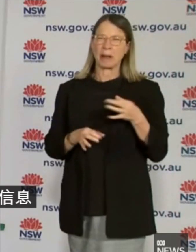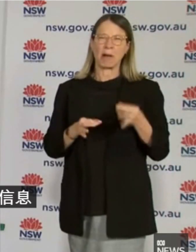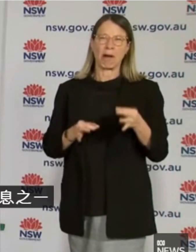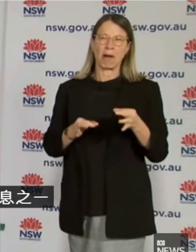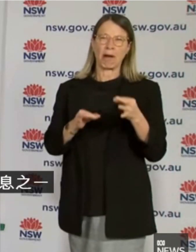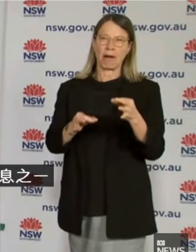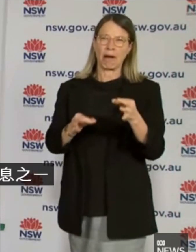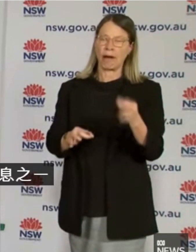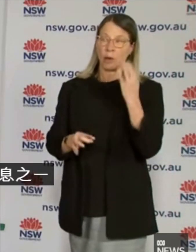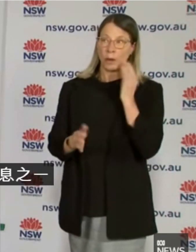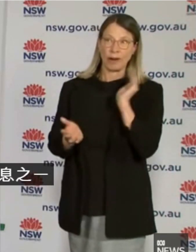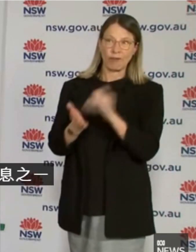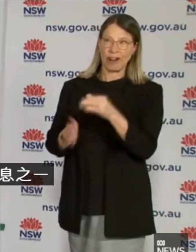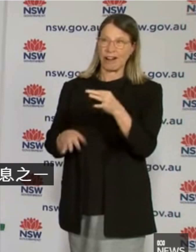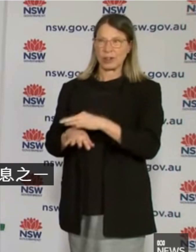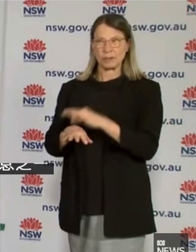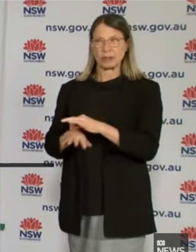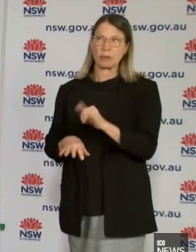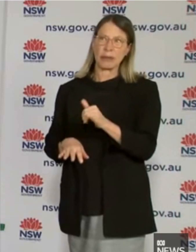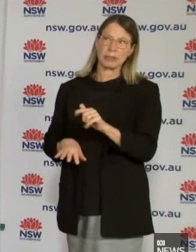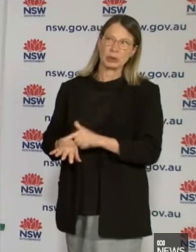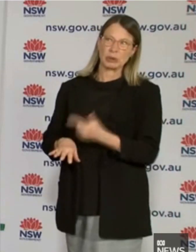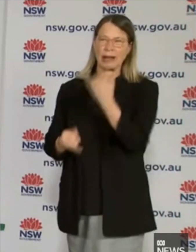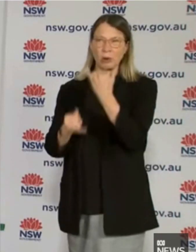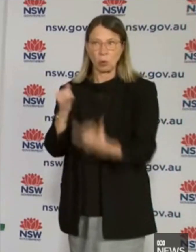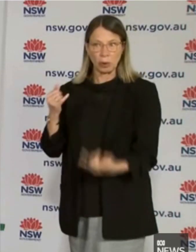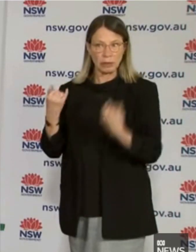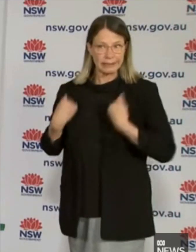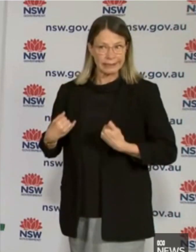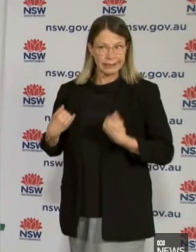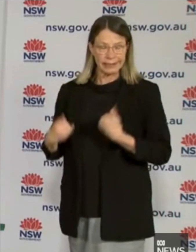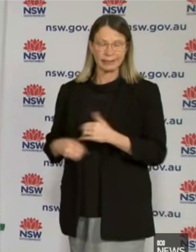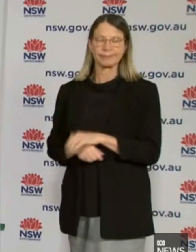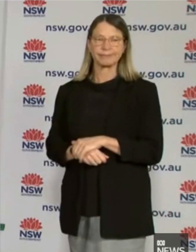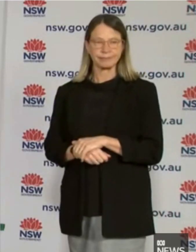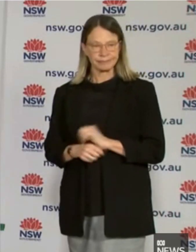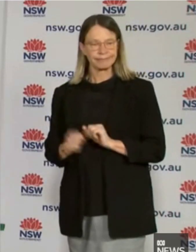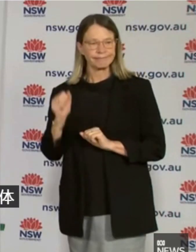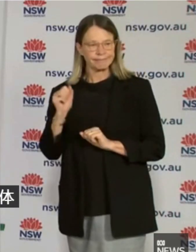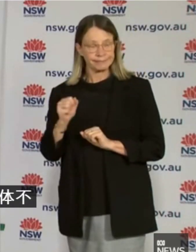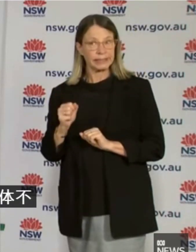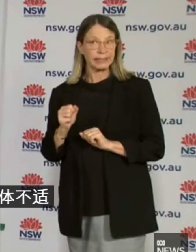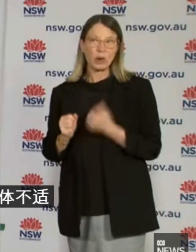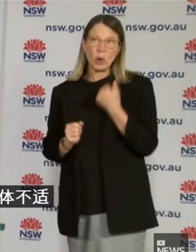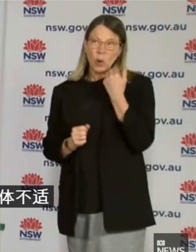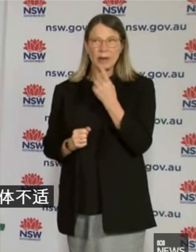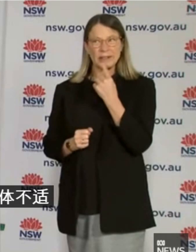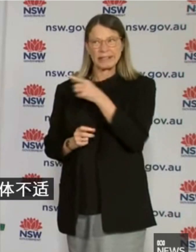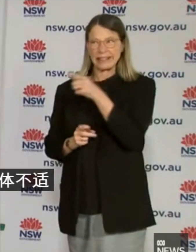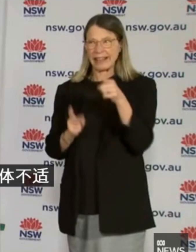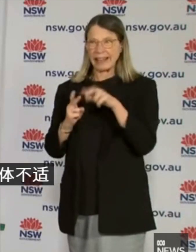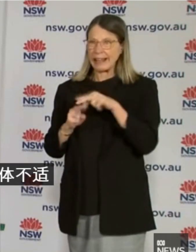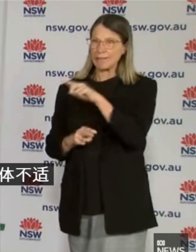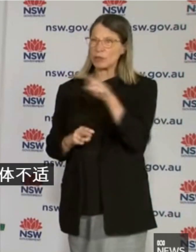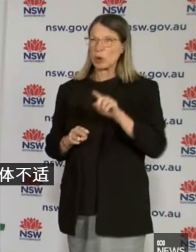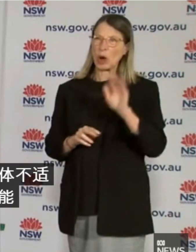of the messages that we've been communicating consistently with the community is that if anybody is unwell at